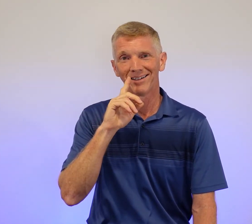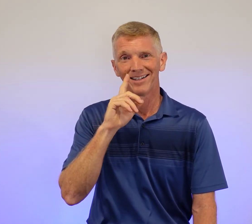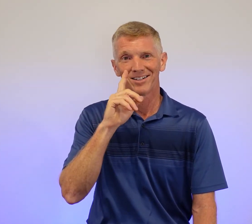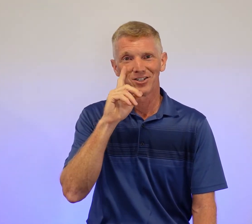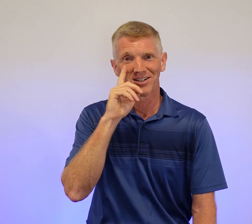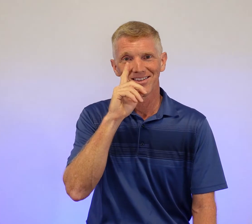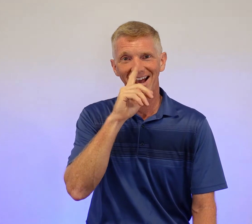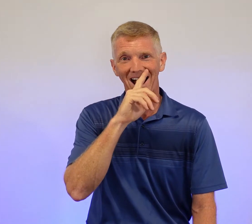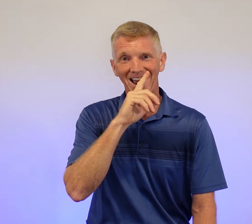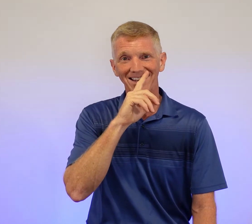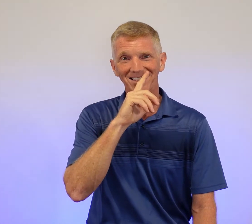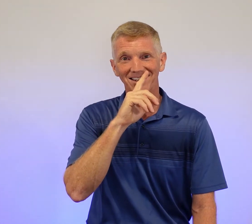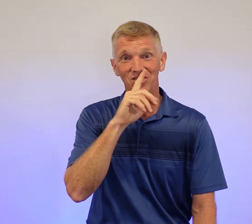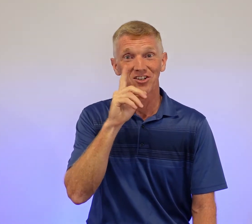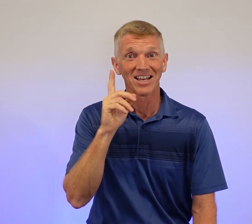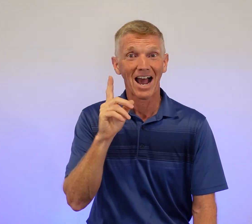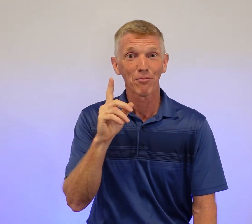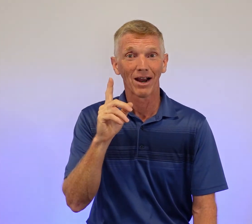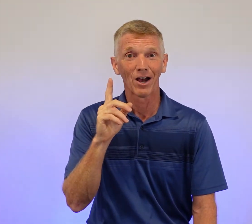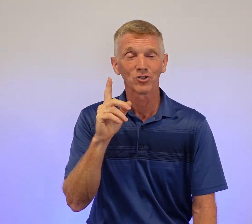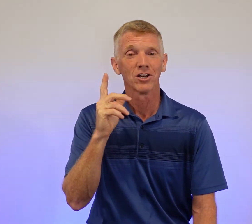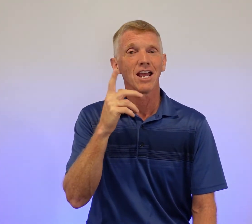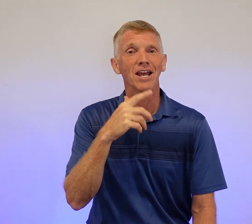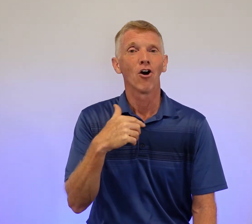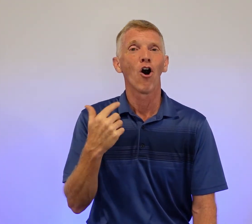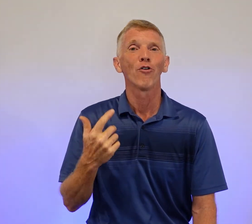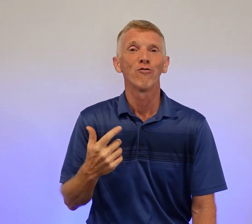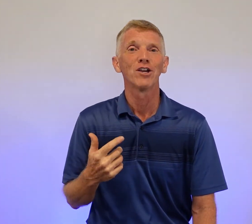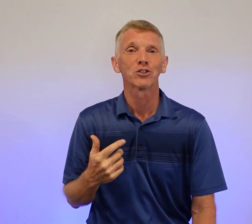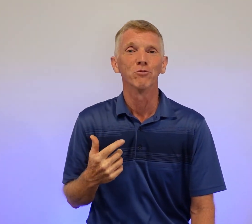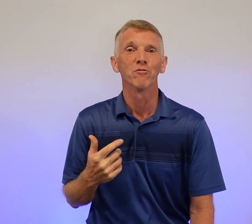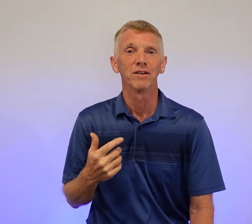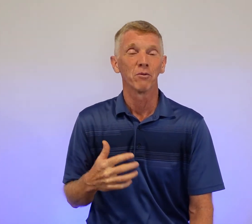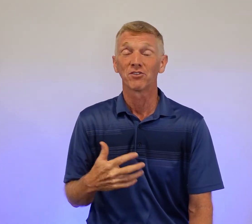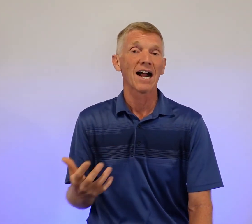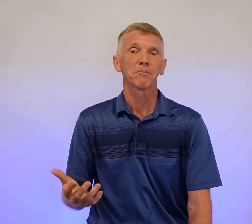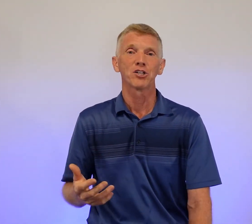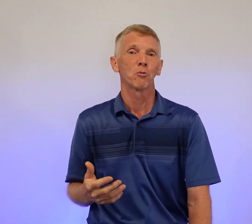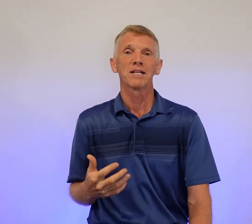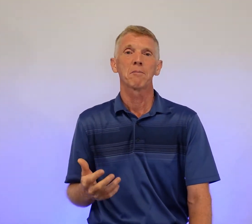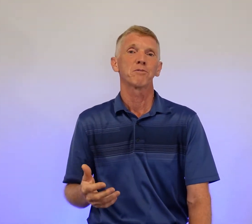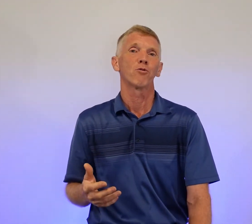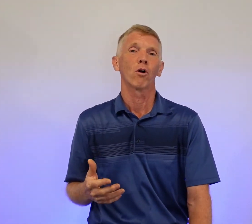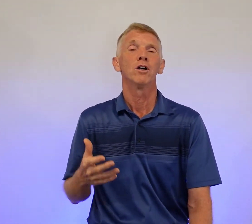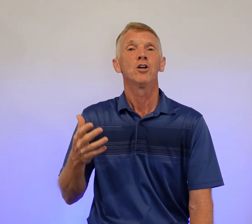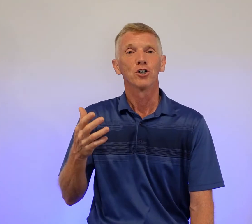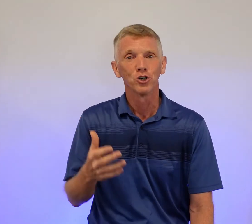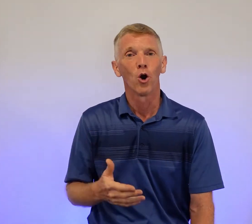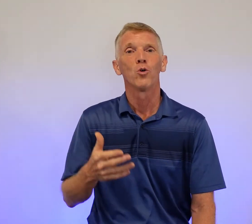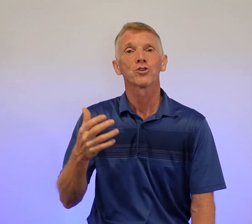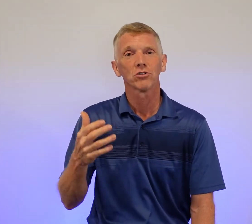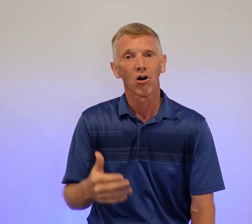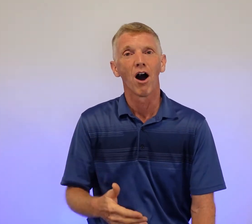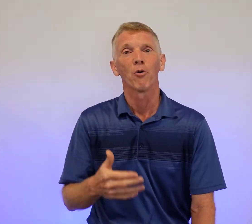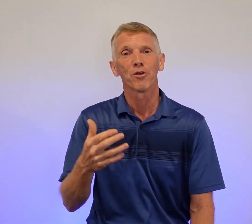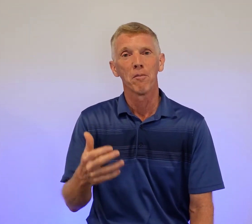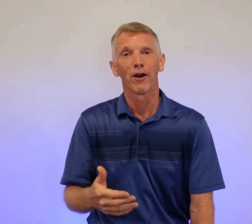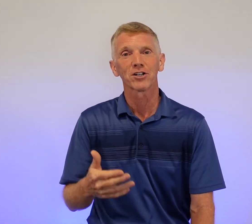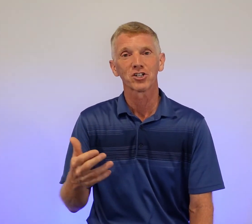to see the eyes, to see the eyebrows, and all the facial movement that we talked about so many times before goes along with American Sign